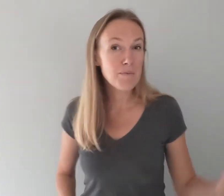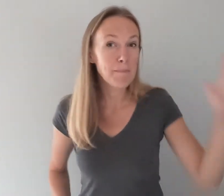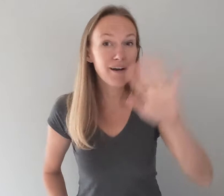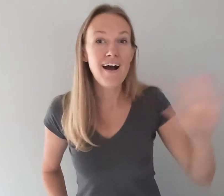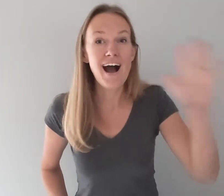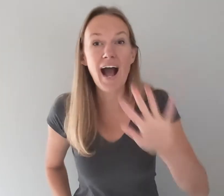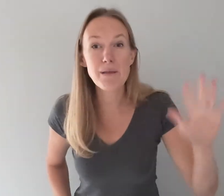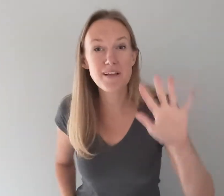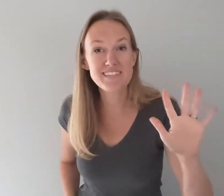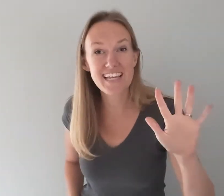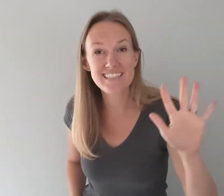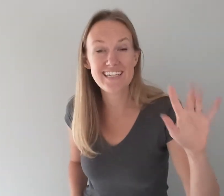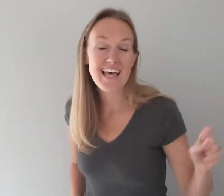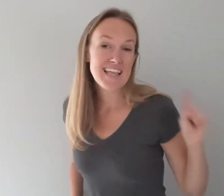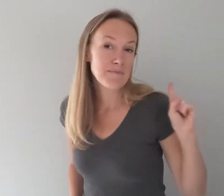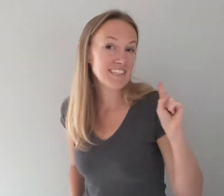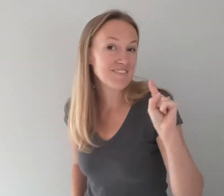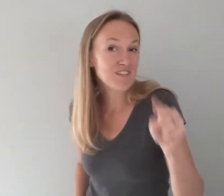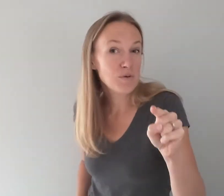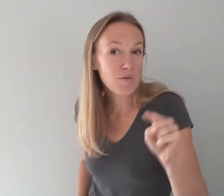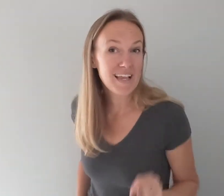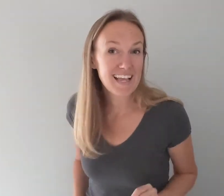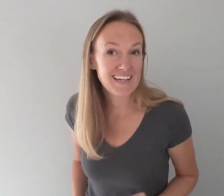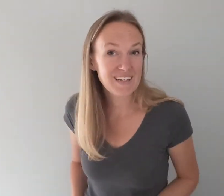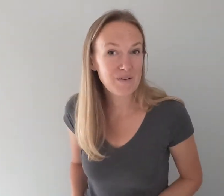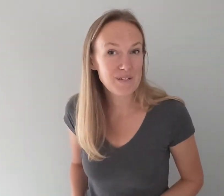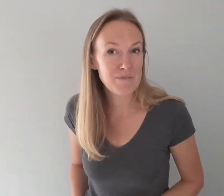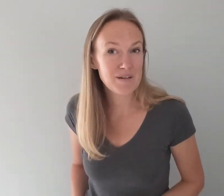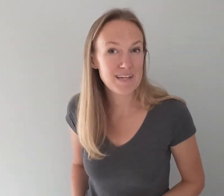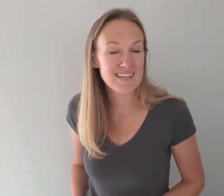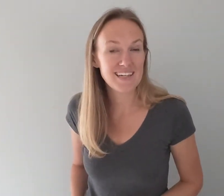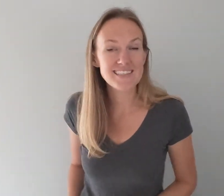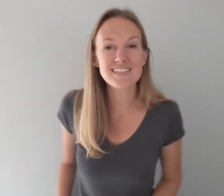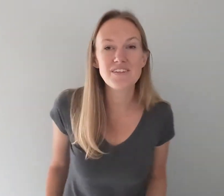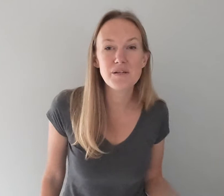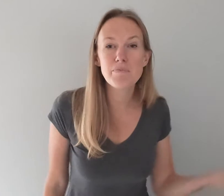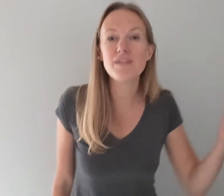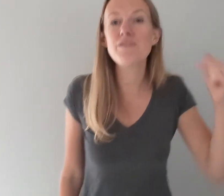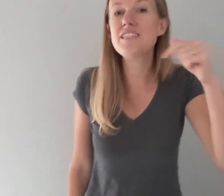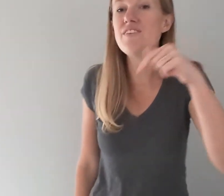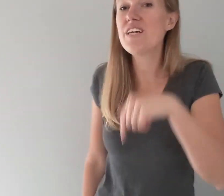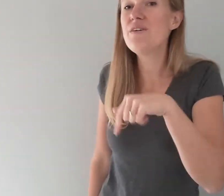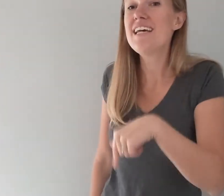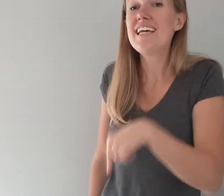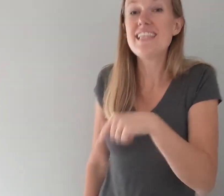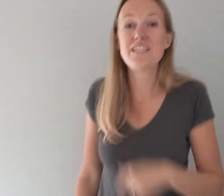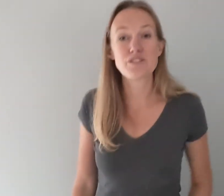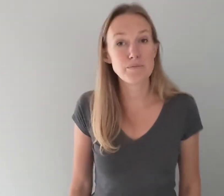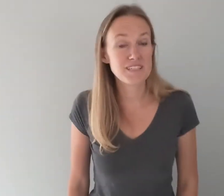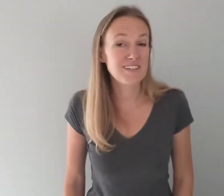Remember, I am left-handed. That means if you are right-handed, you're going to mirror my signs. If you look below this video, in the description, you'll